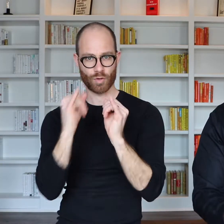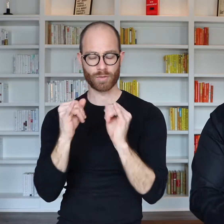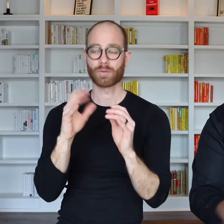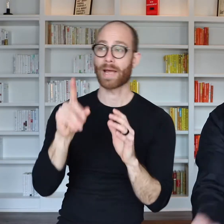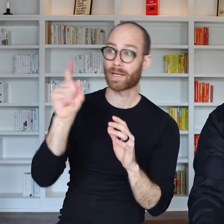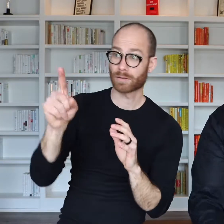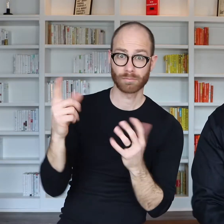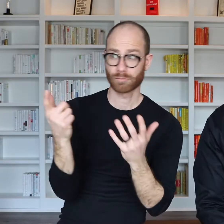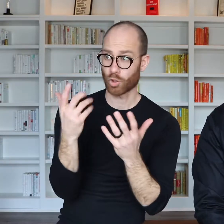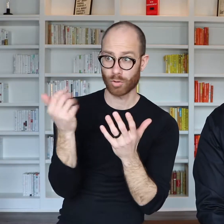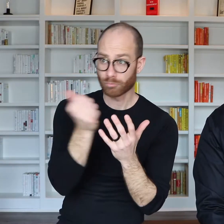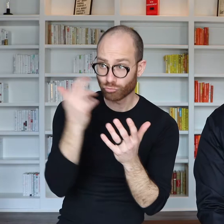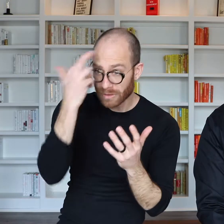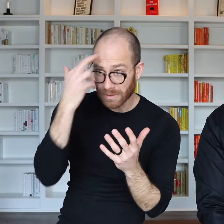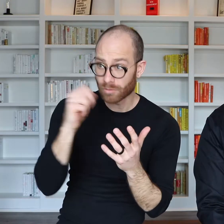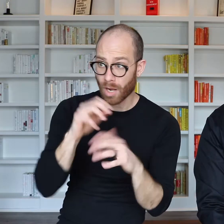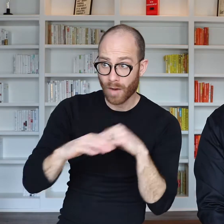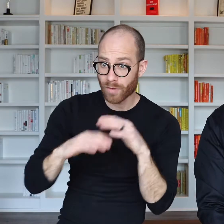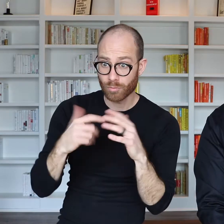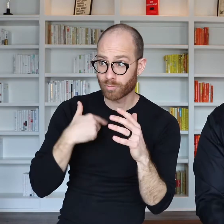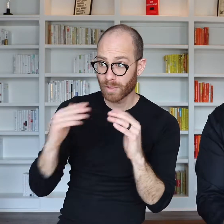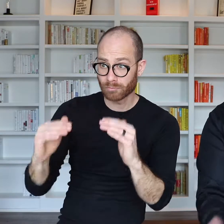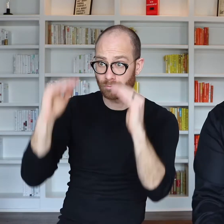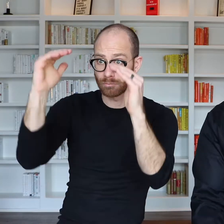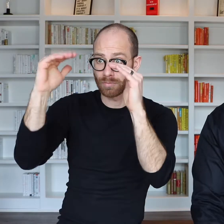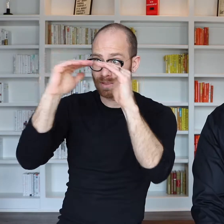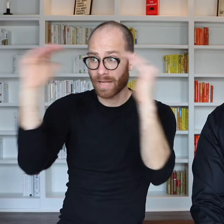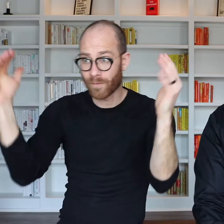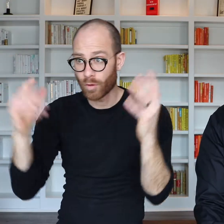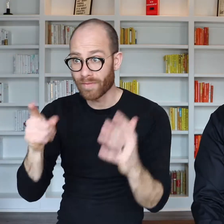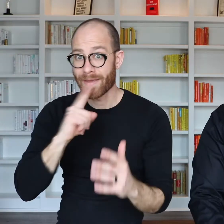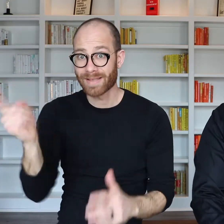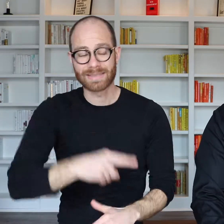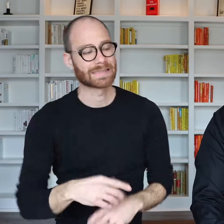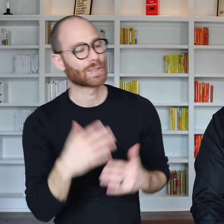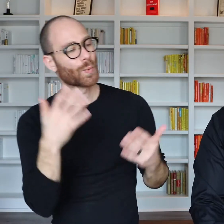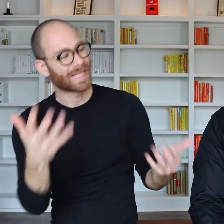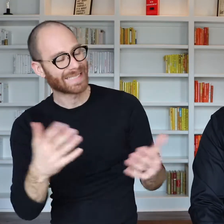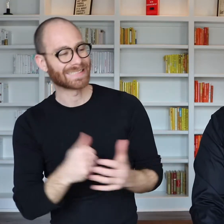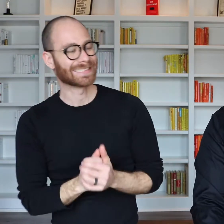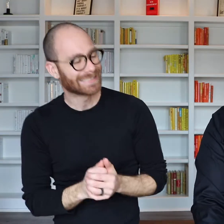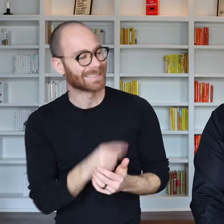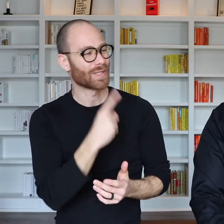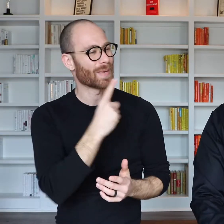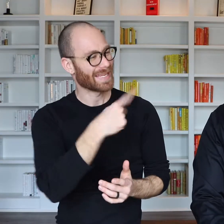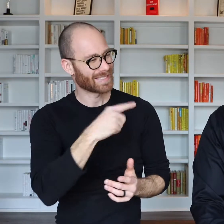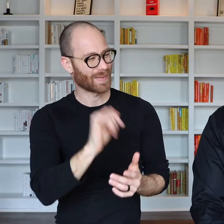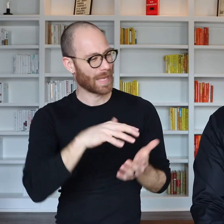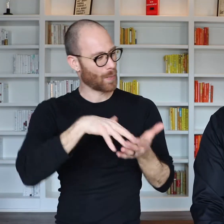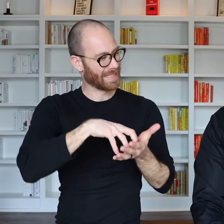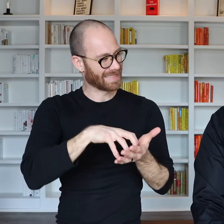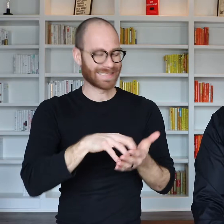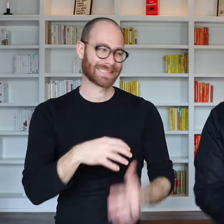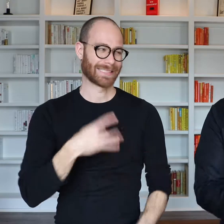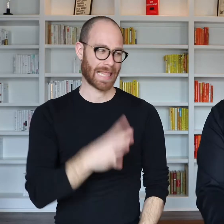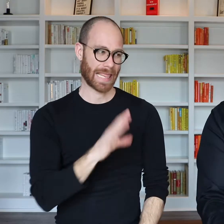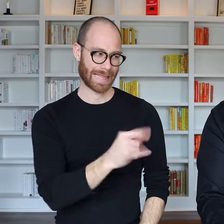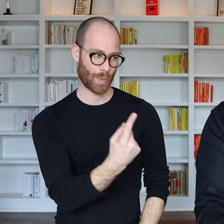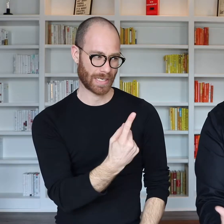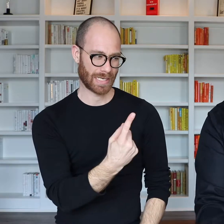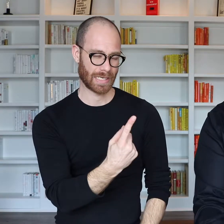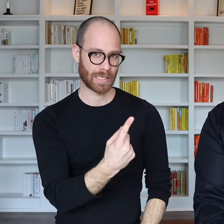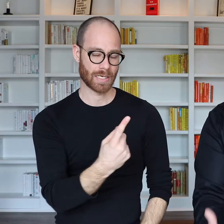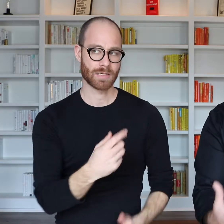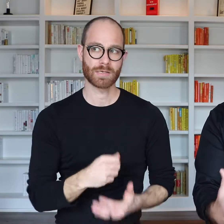comfortable advancing me to that next stage? If they come back with, well, I really didn't like your answer to the weaknesses question, well, then you have